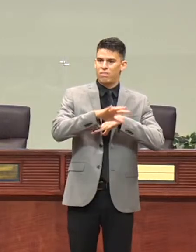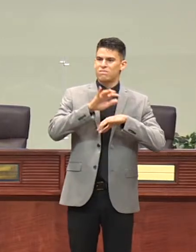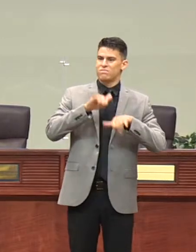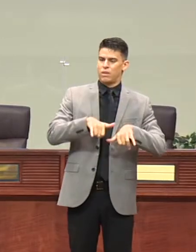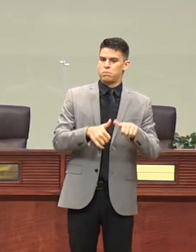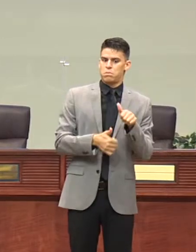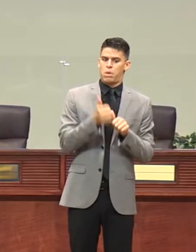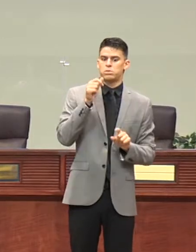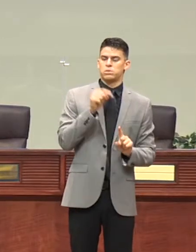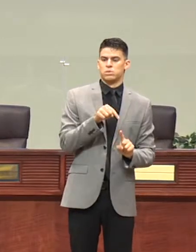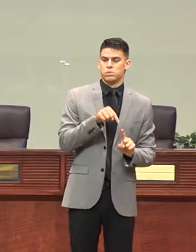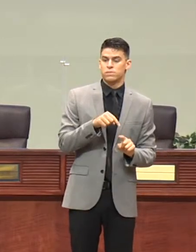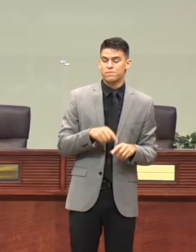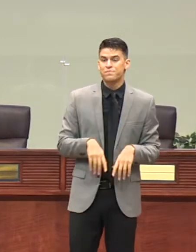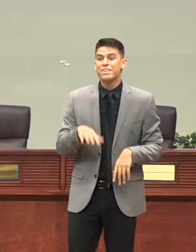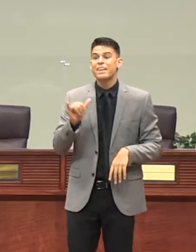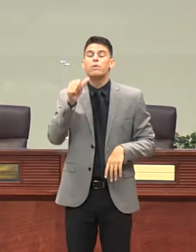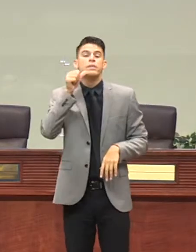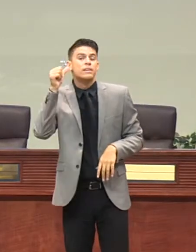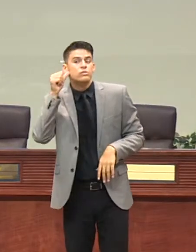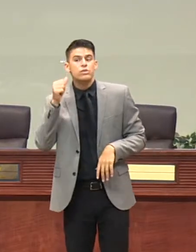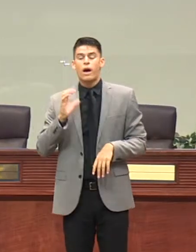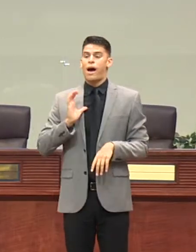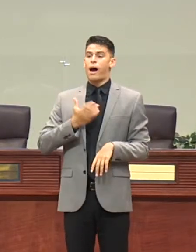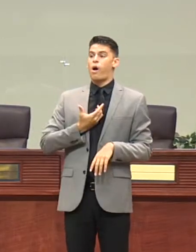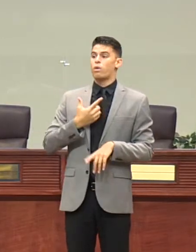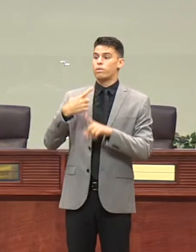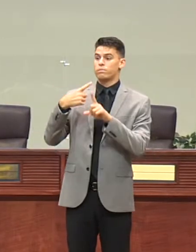rate, our rate yesterday was 21%,